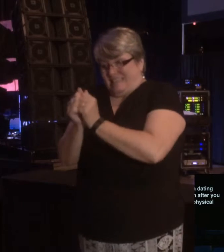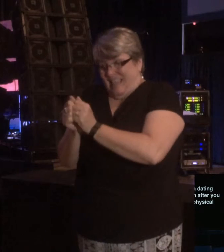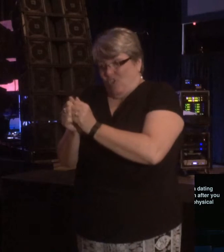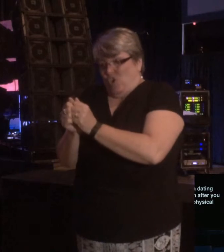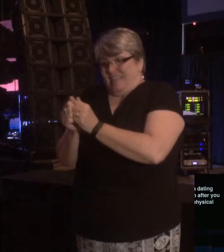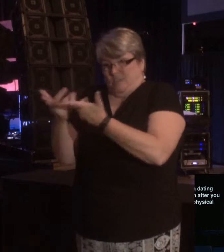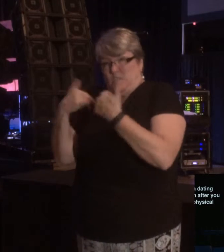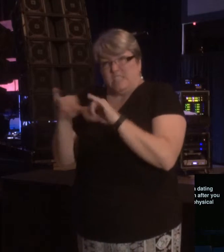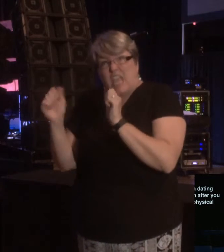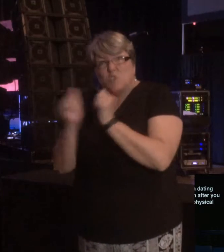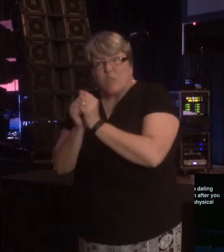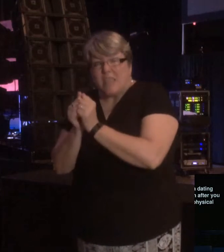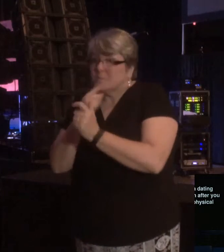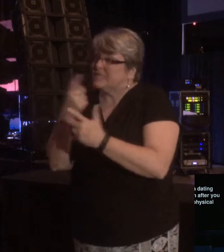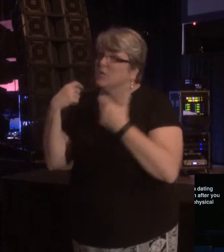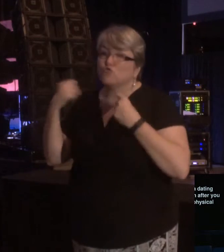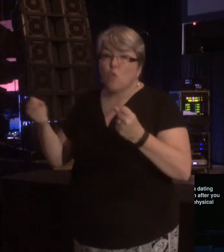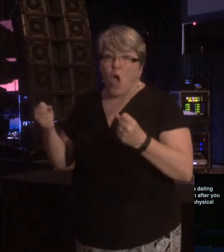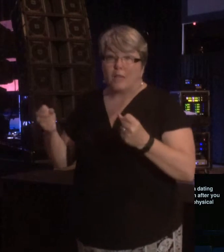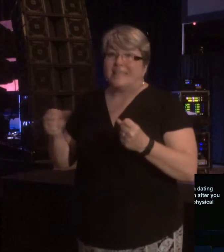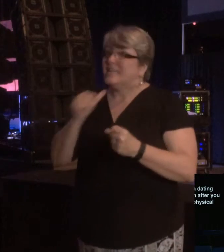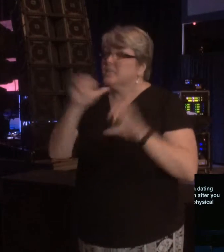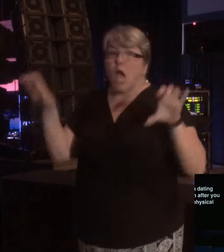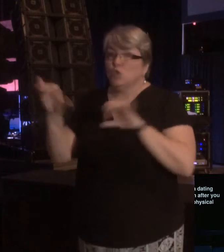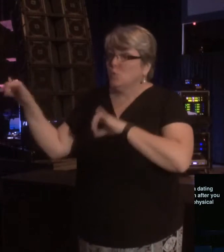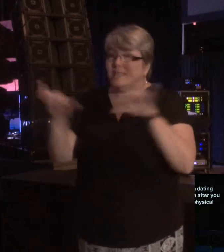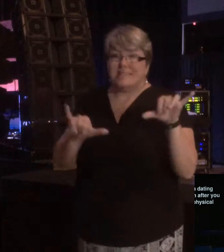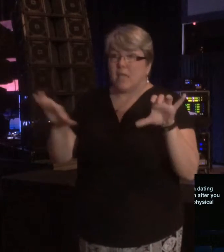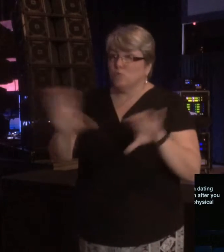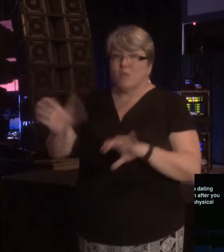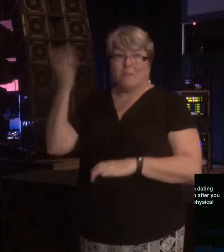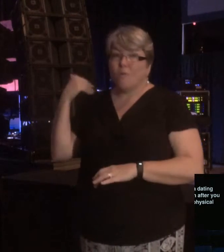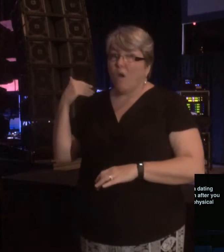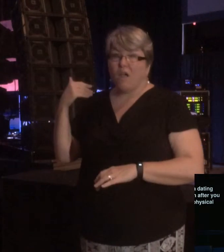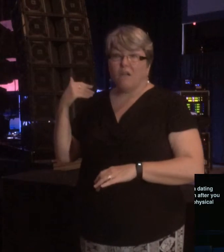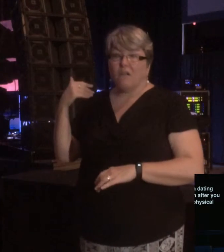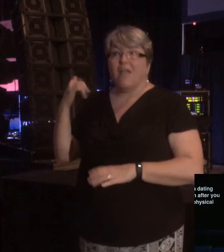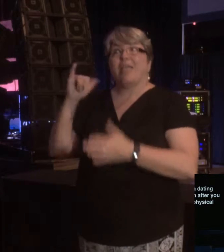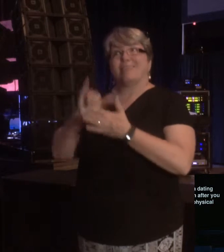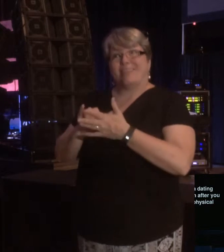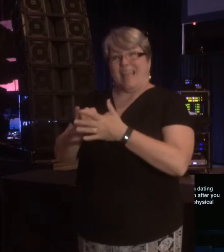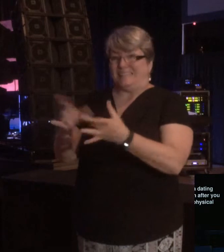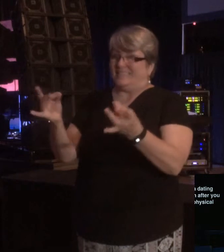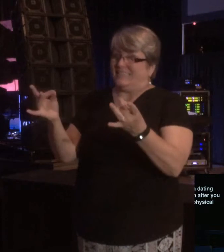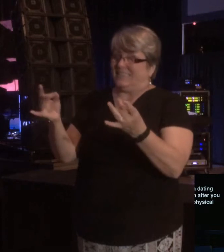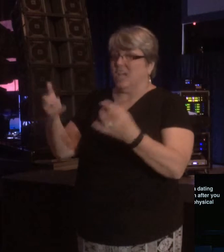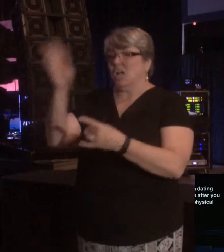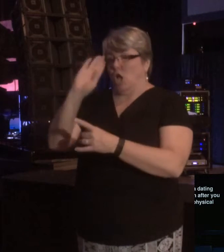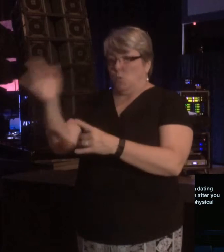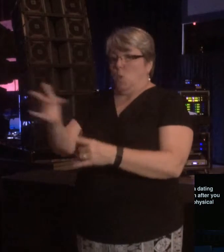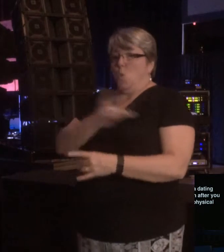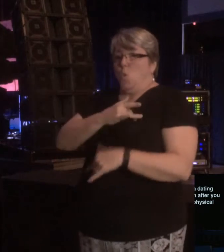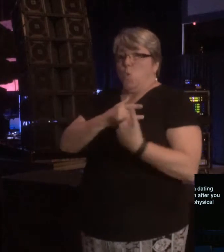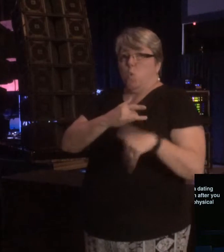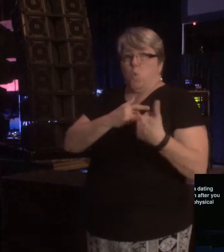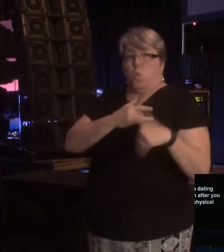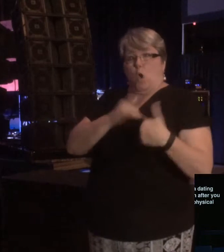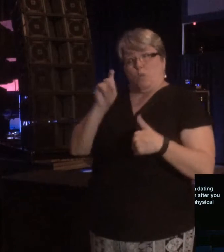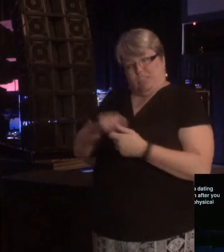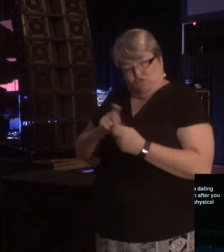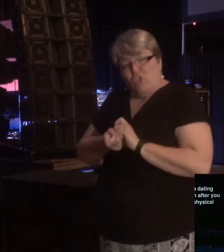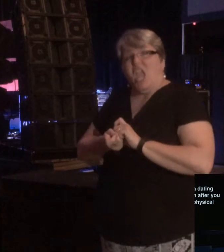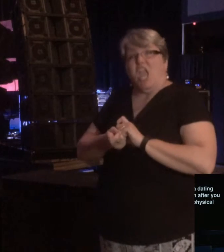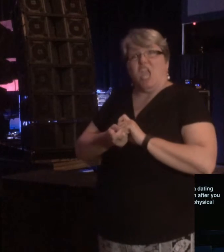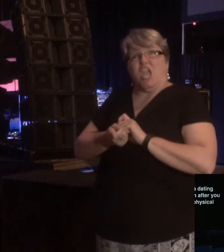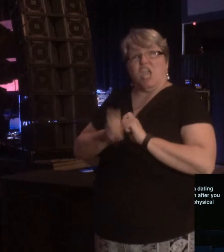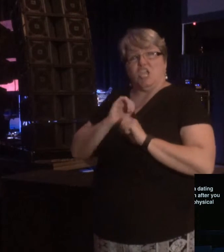well, what was he doing there? And I wonder who he saw there. And I would just go down a bad path fast. So I decided not to ask any